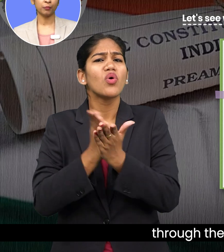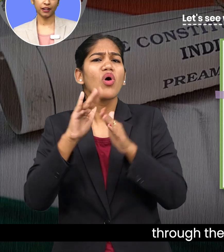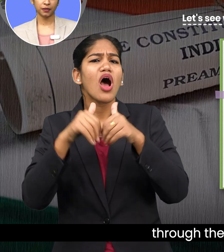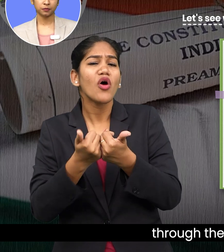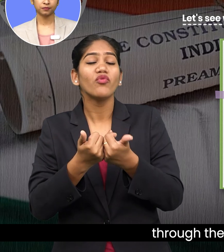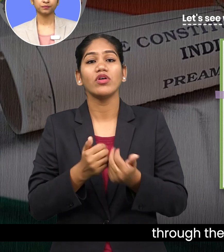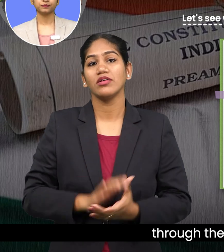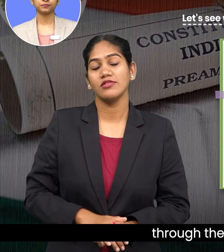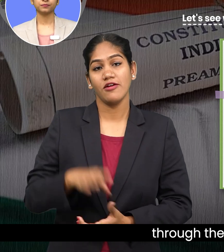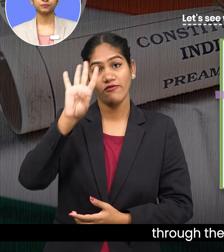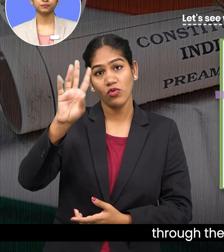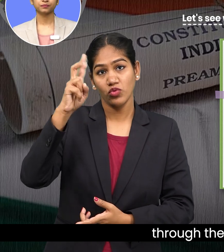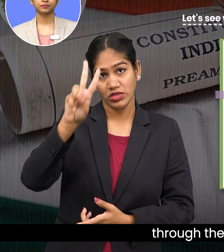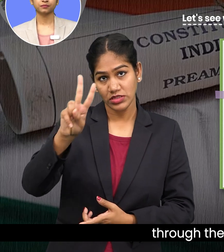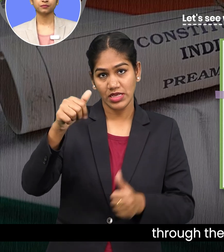42nd Amendment.